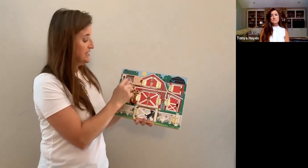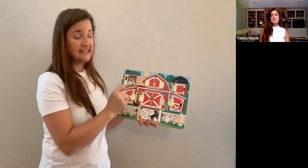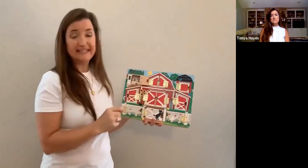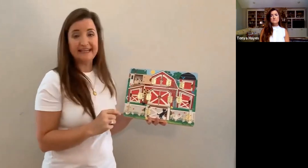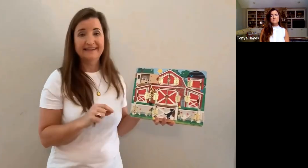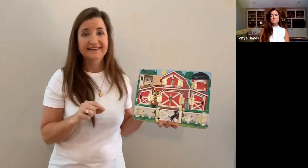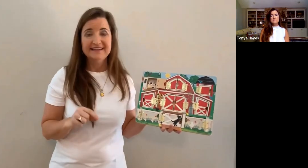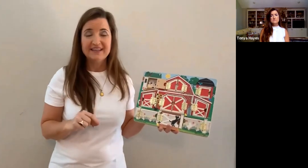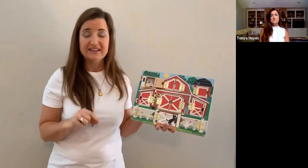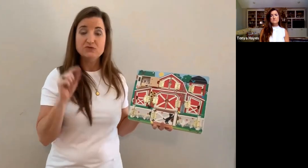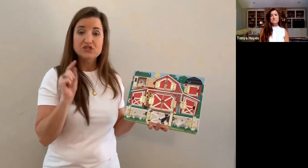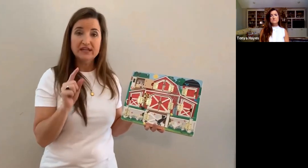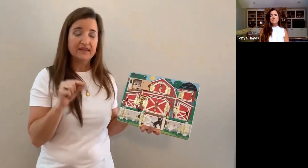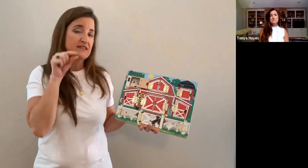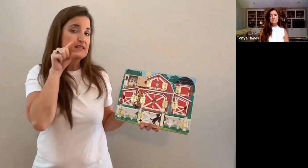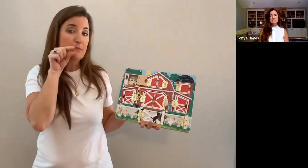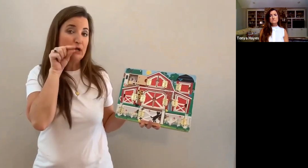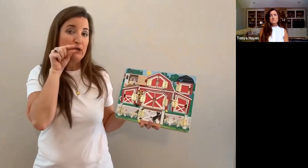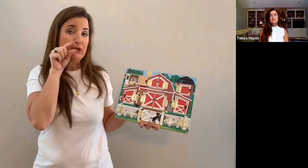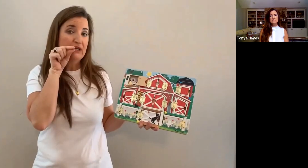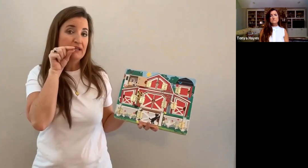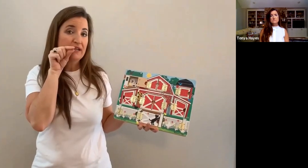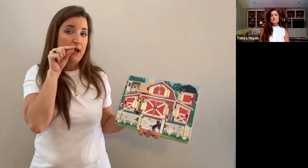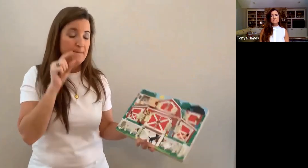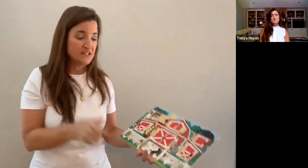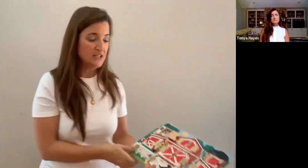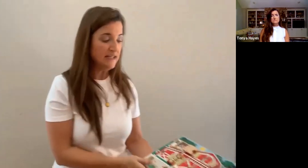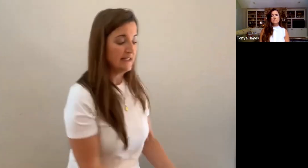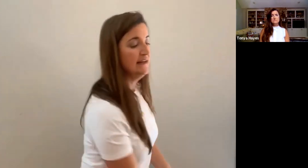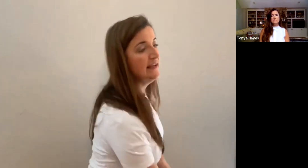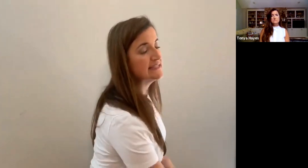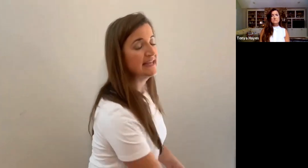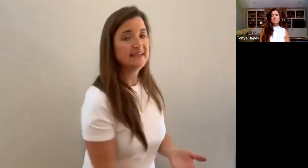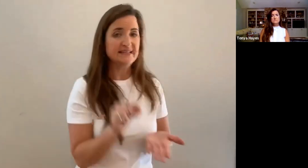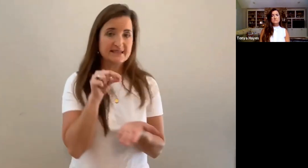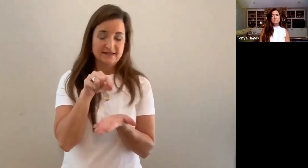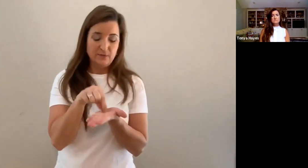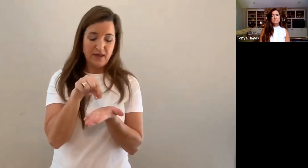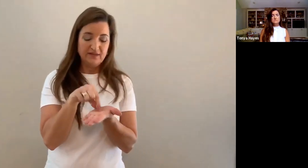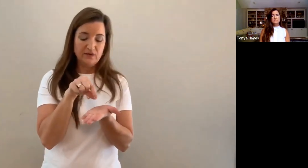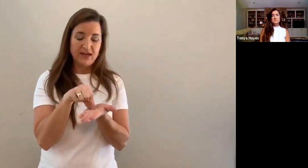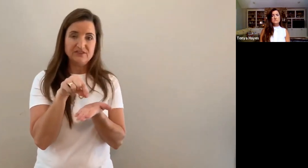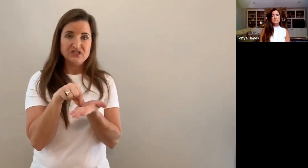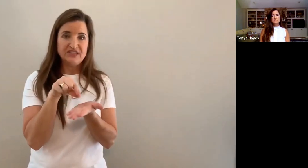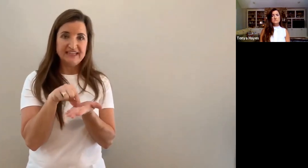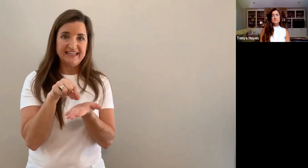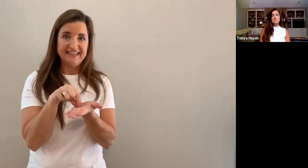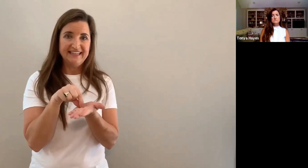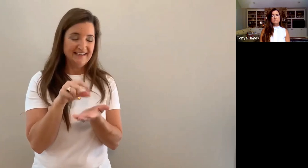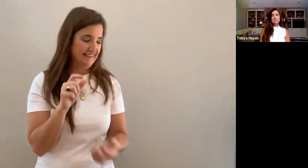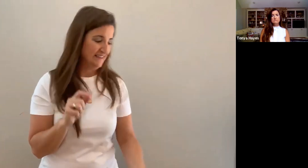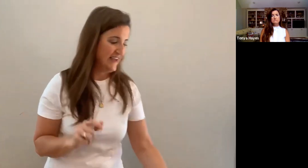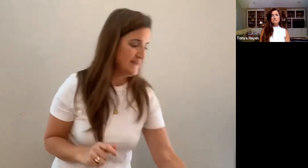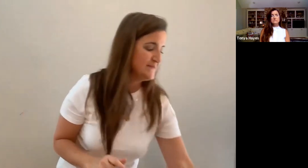the chicken. Okay, so chicken. This is bird, but chicken is like this. They're pecking the ground.